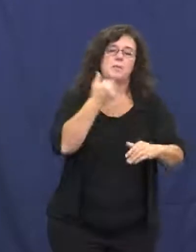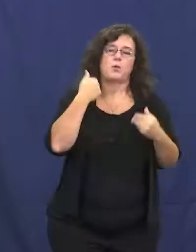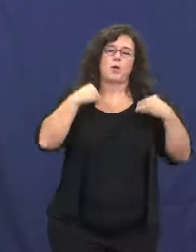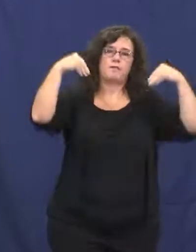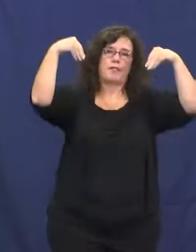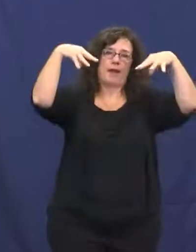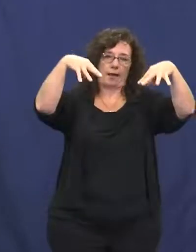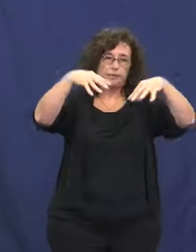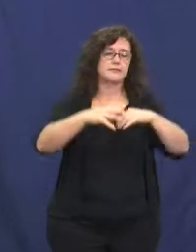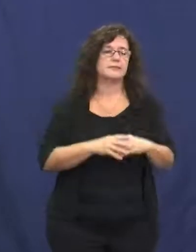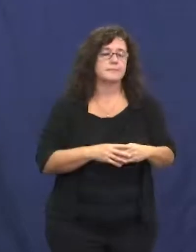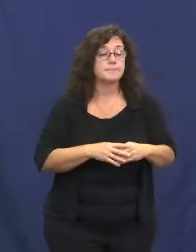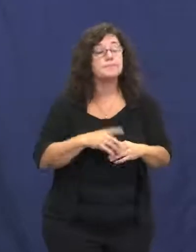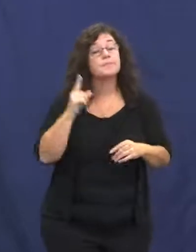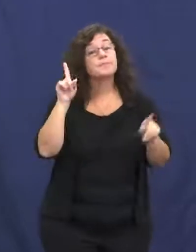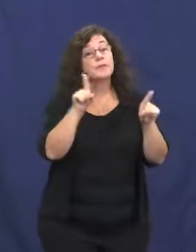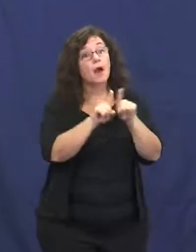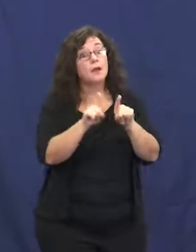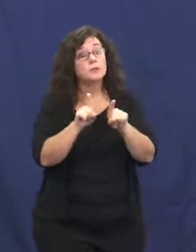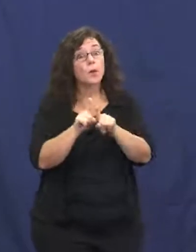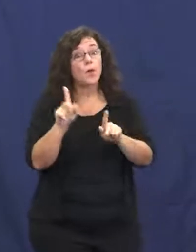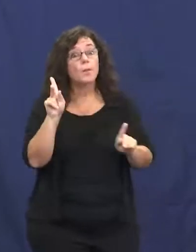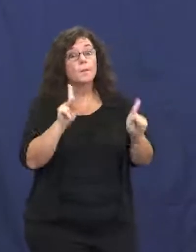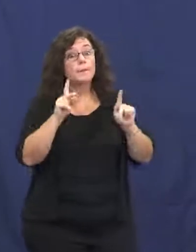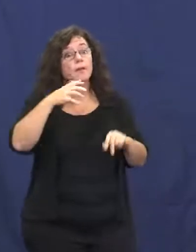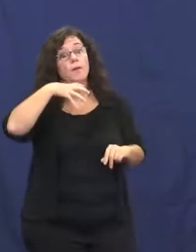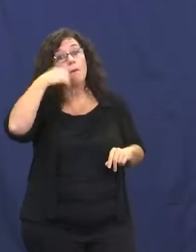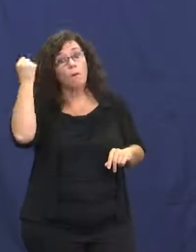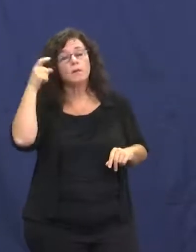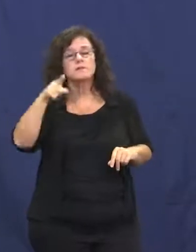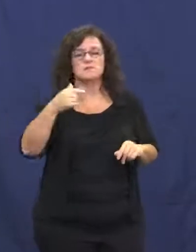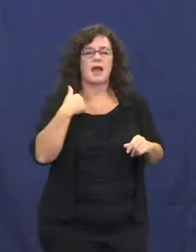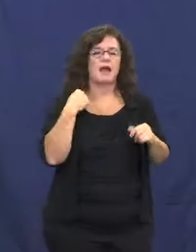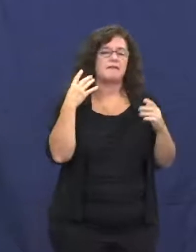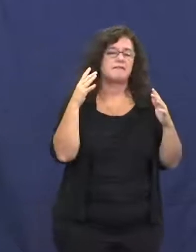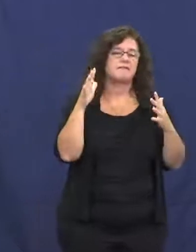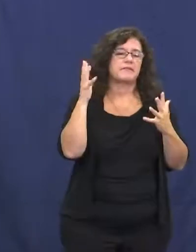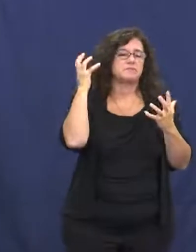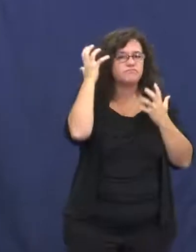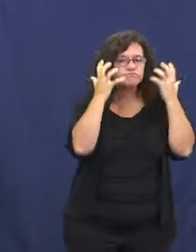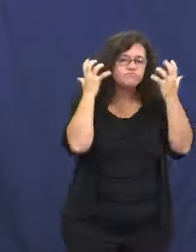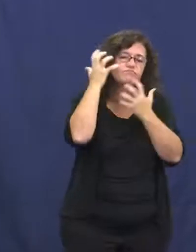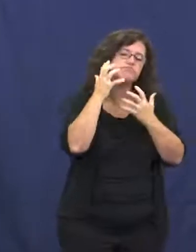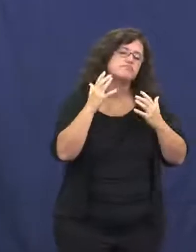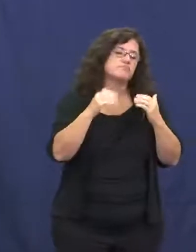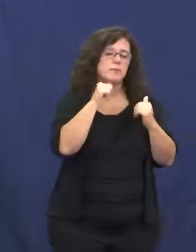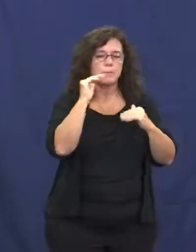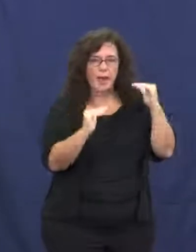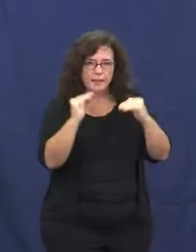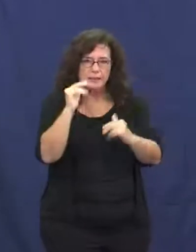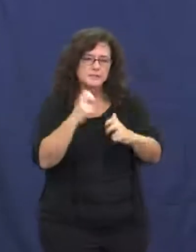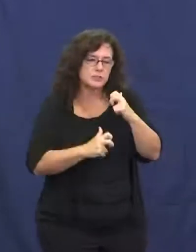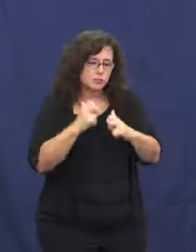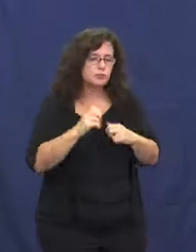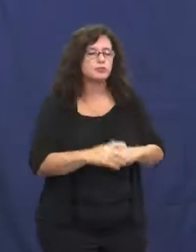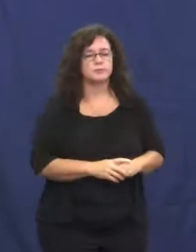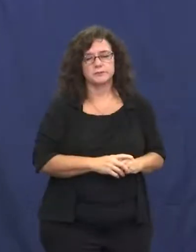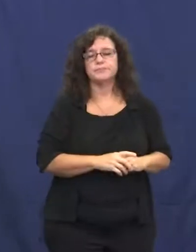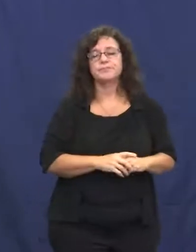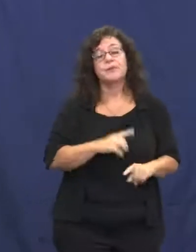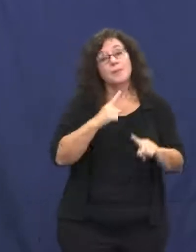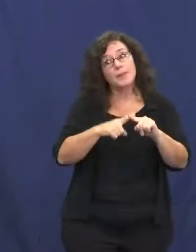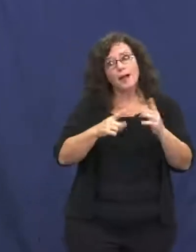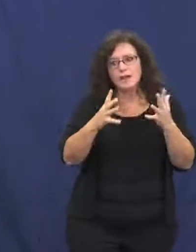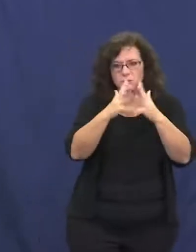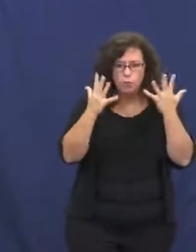can cause people to fall and have bad outcomes. And then dementia and vascular disease. Now, we found that several